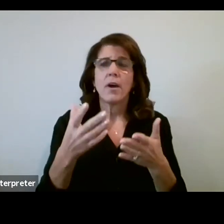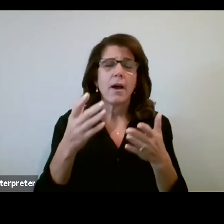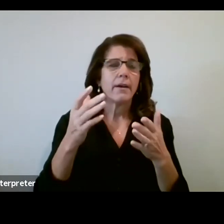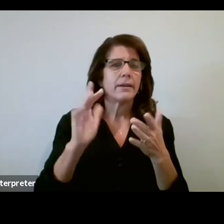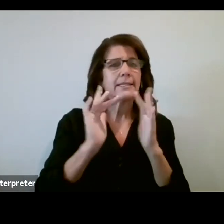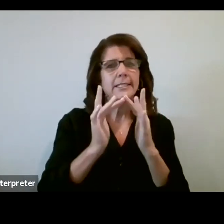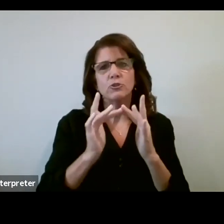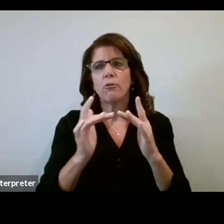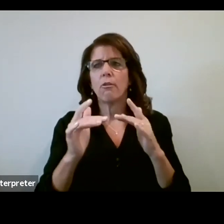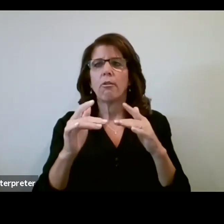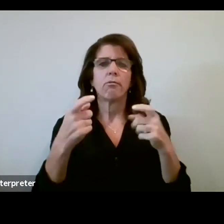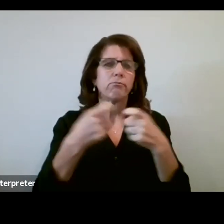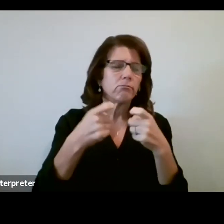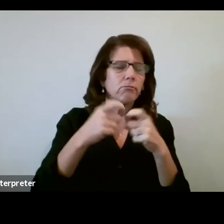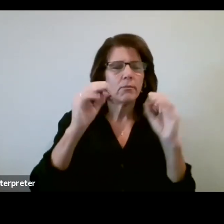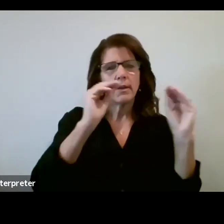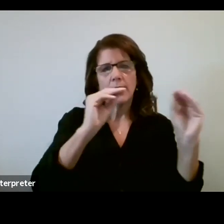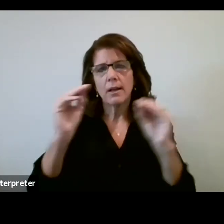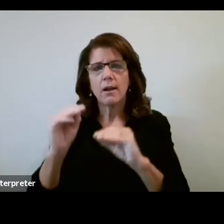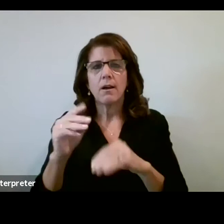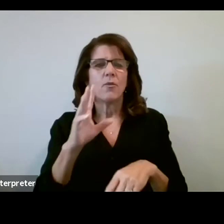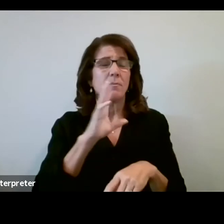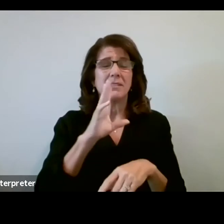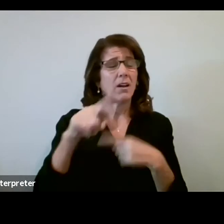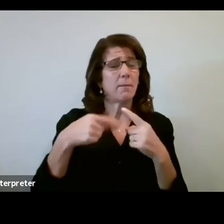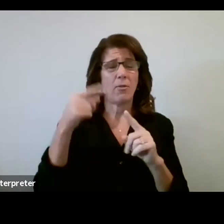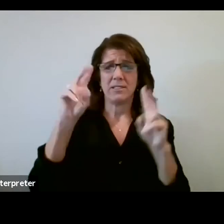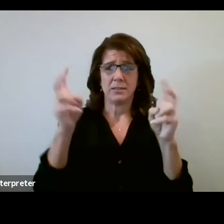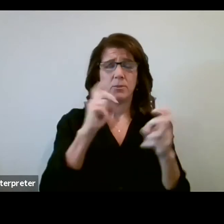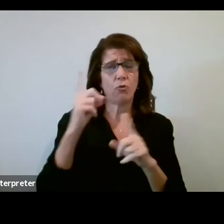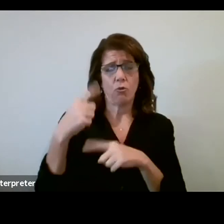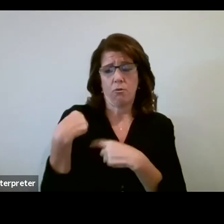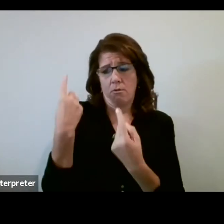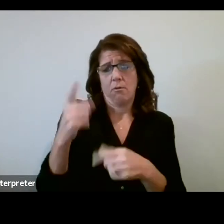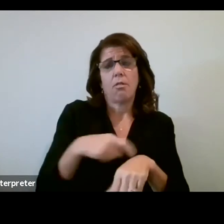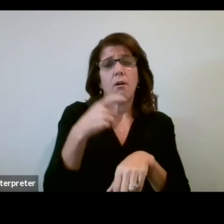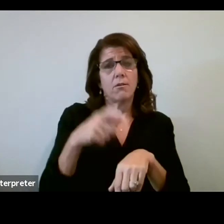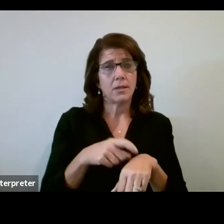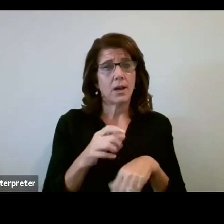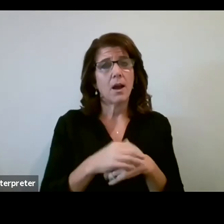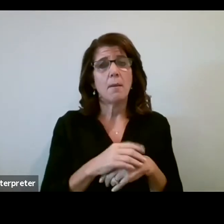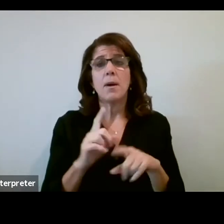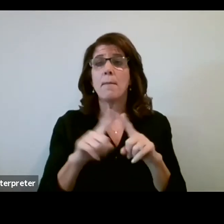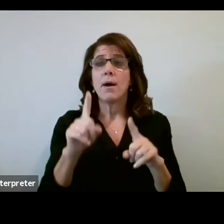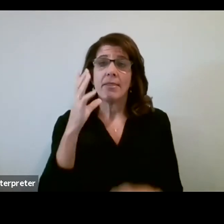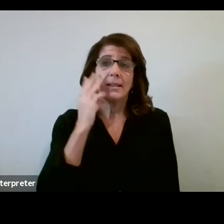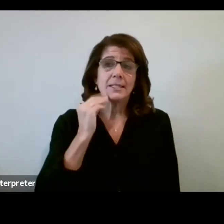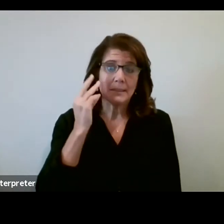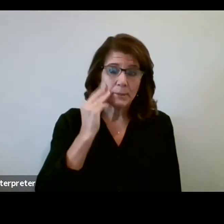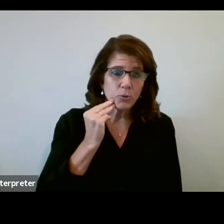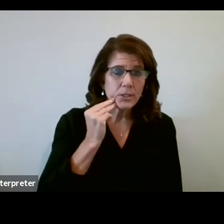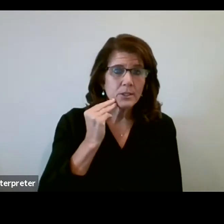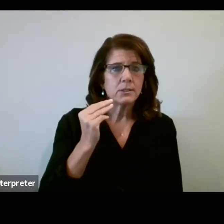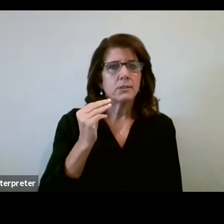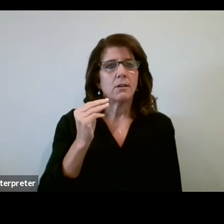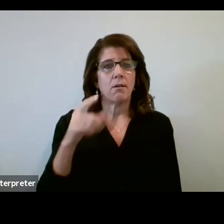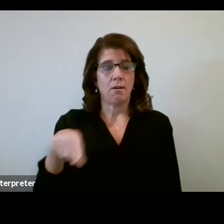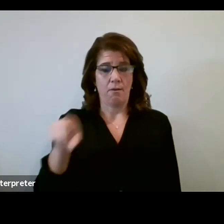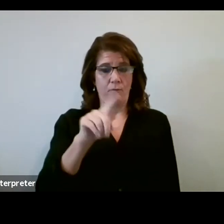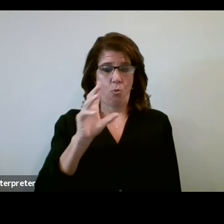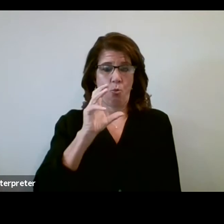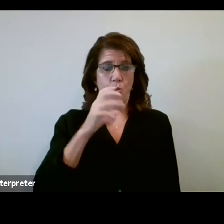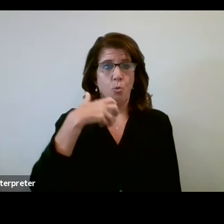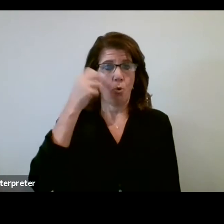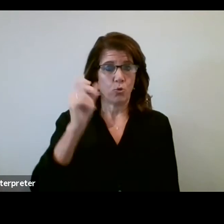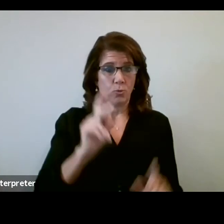or talking about digital equity and inclusion for a long time, I think, like many people, the experience of older